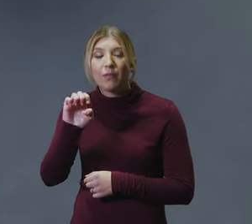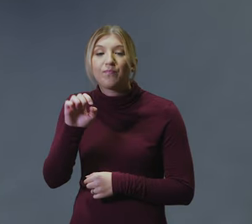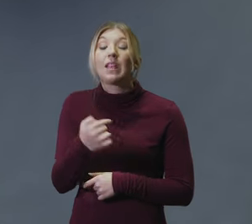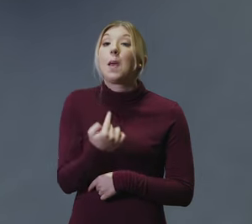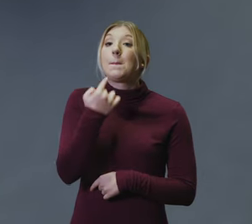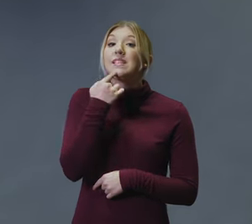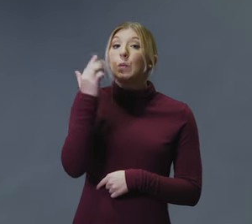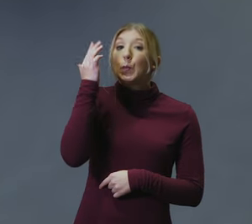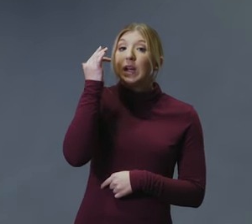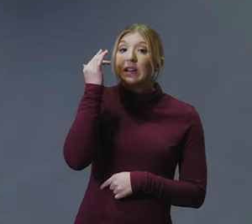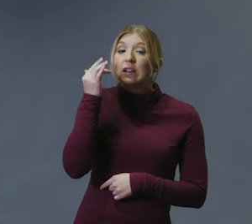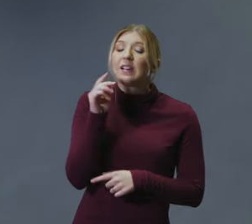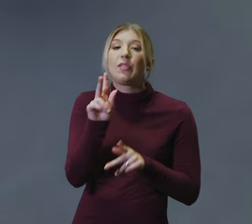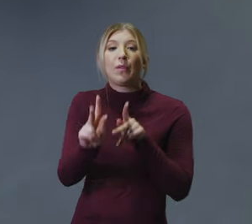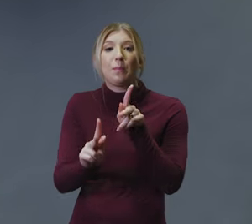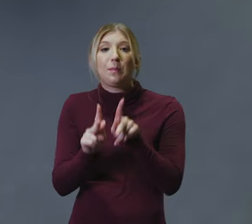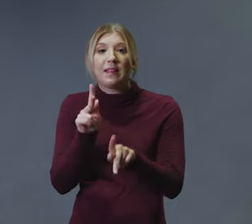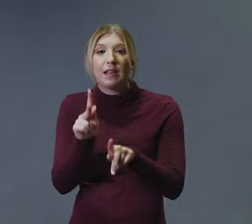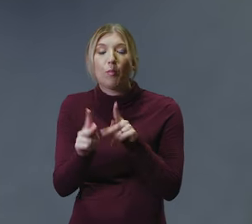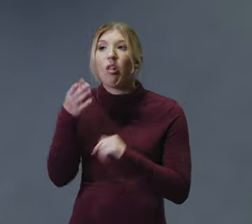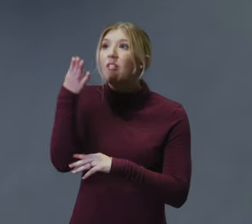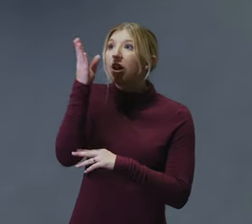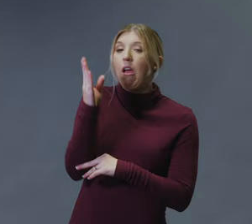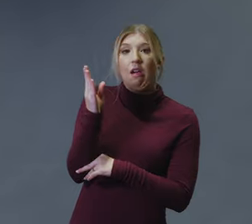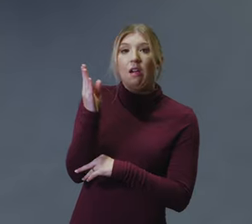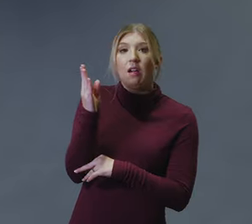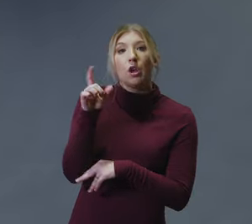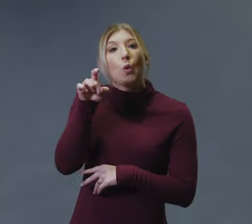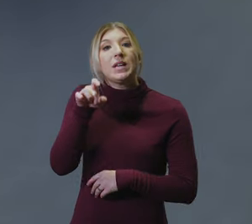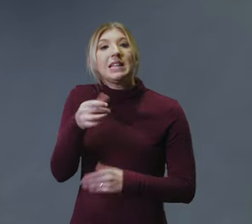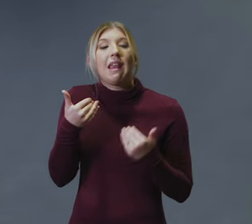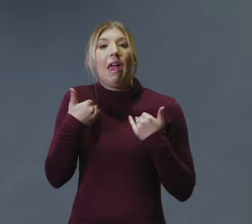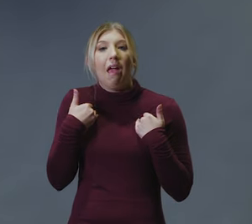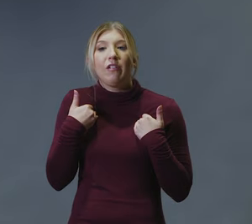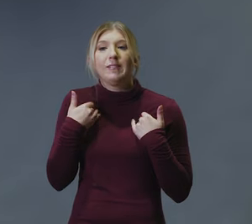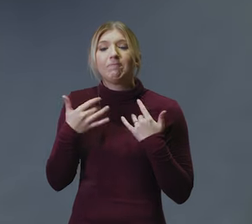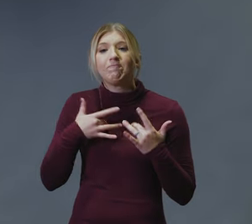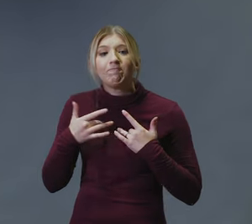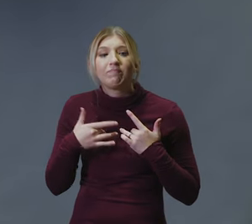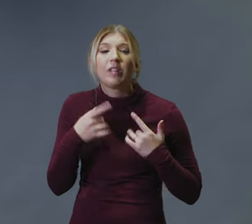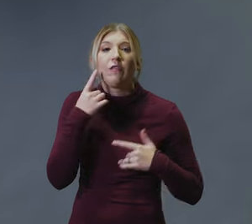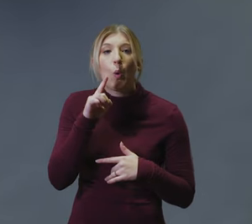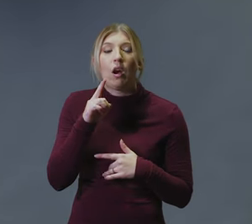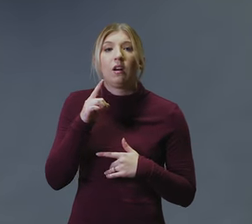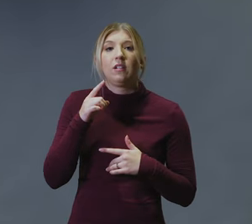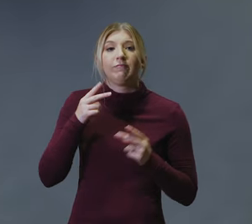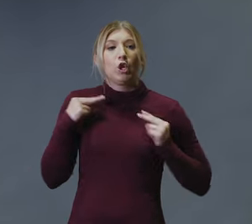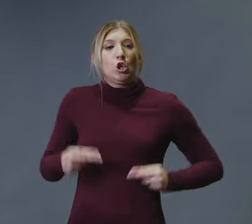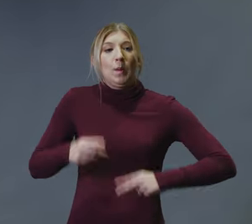say because as the people of God, we need to have a concern for human